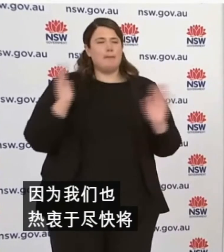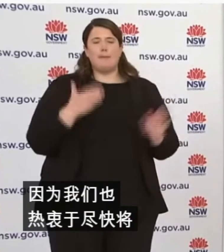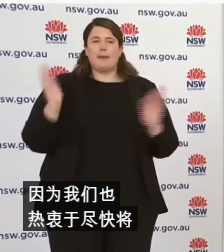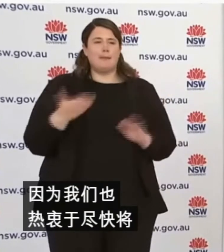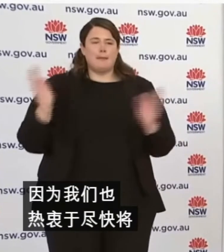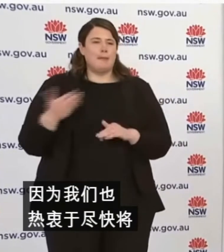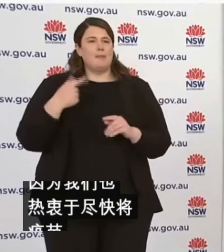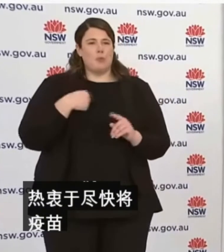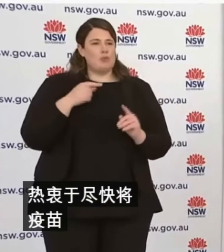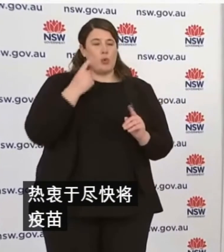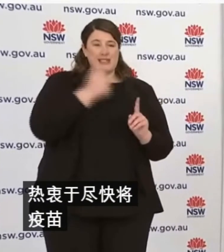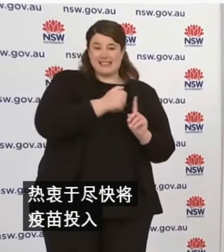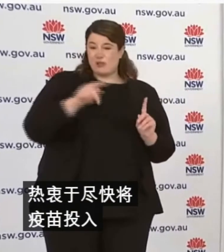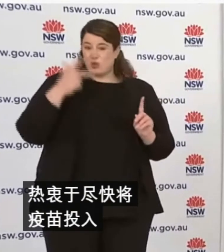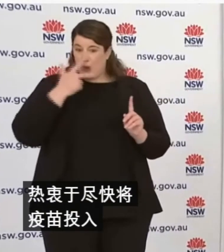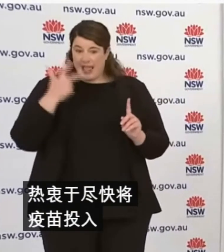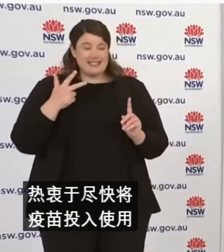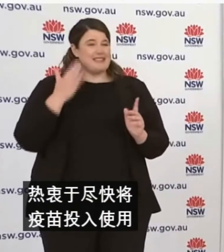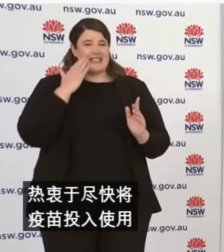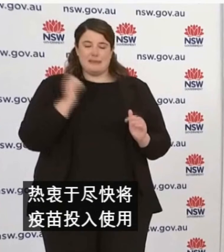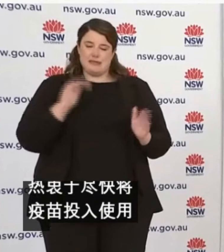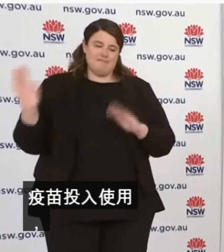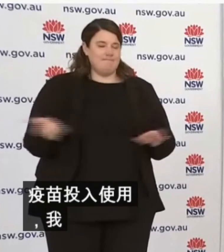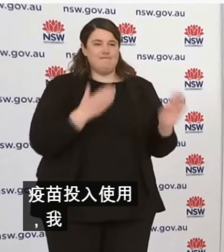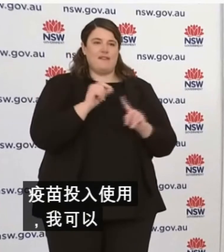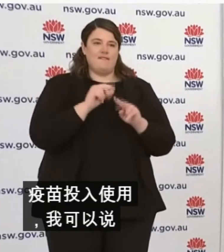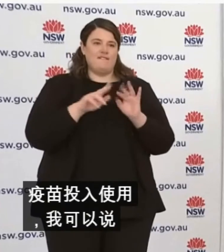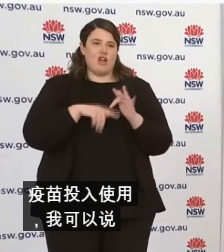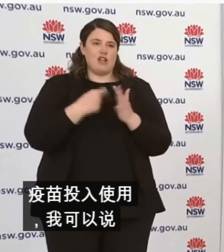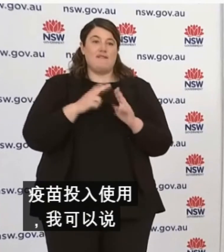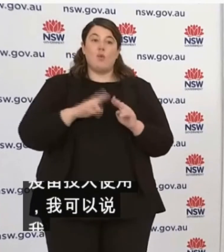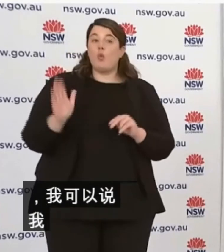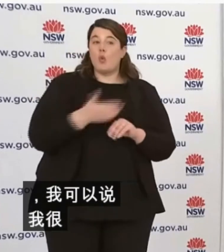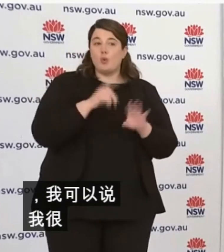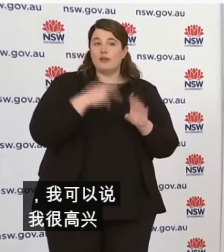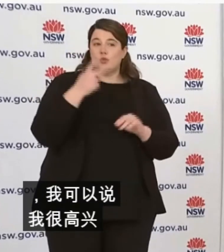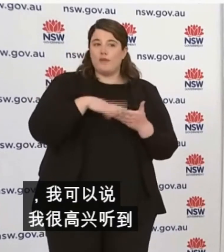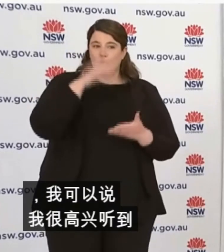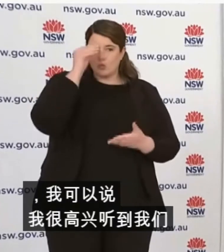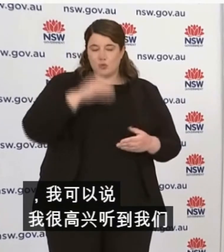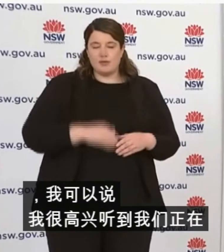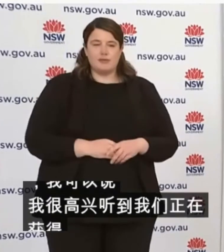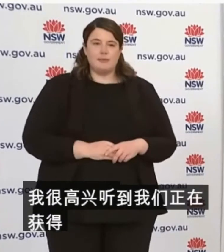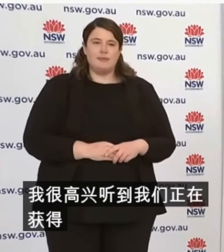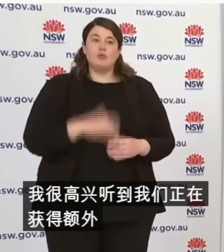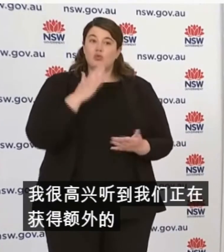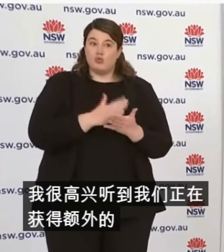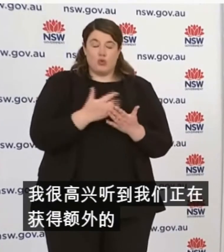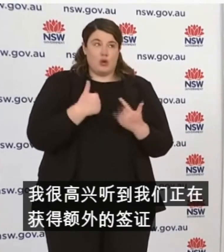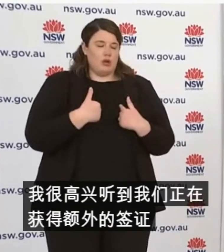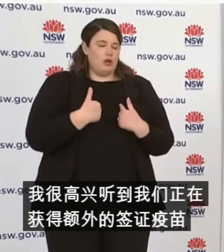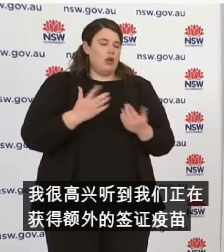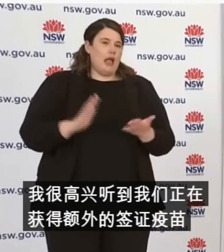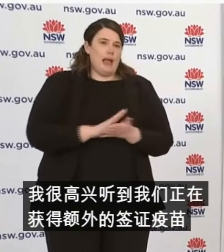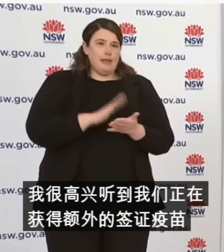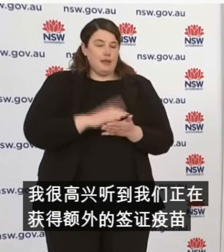to put vaccines in arms as quickly as possible. And can I just say how overjoyed I am to hear that we are getting additional